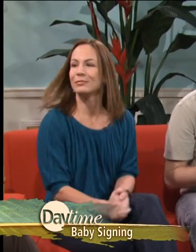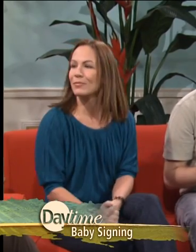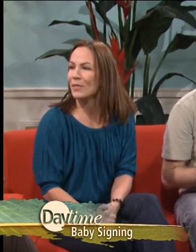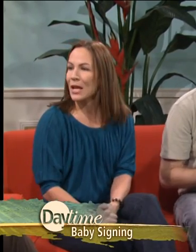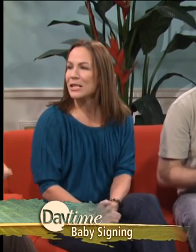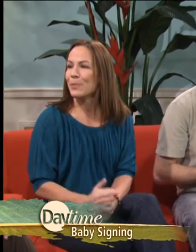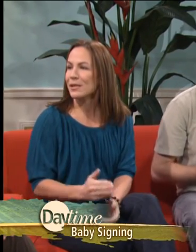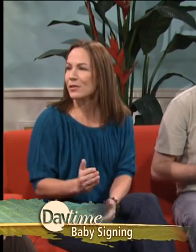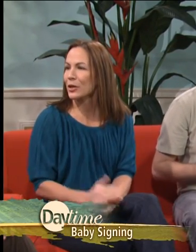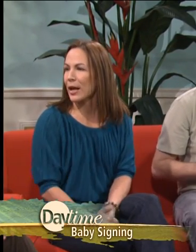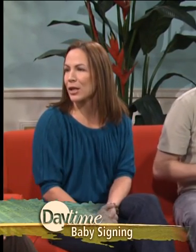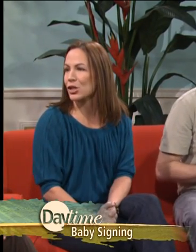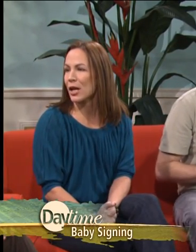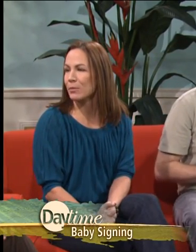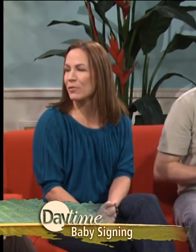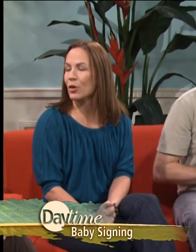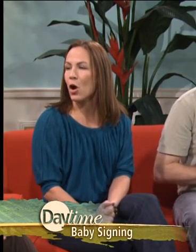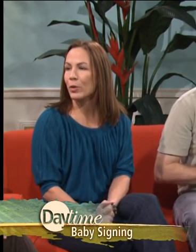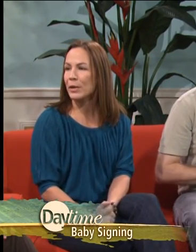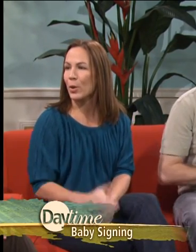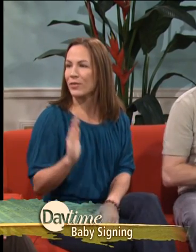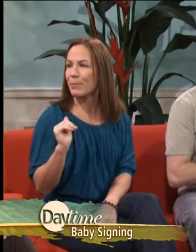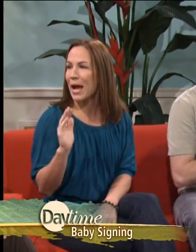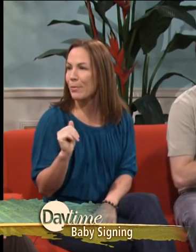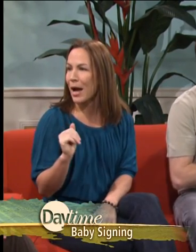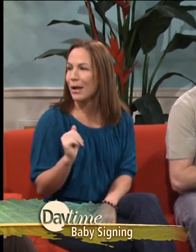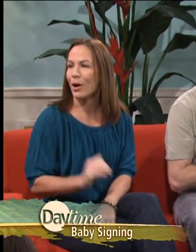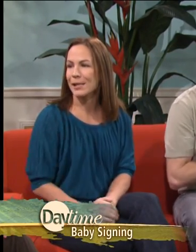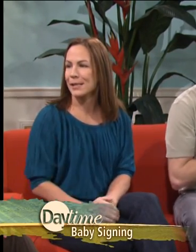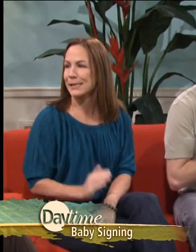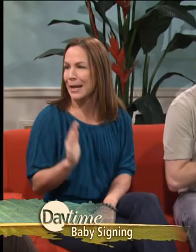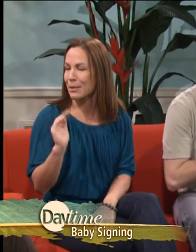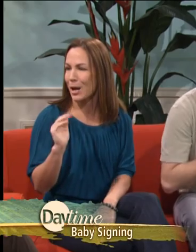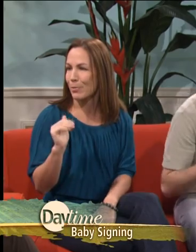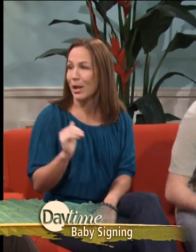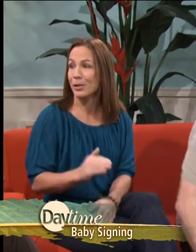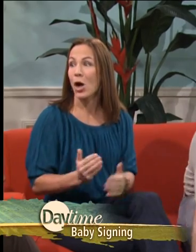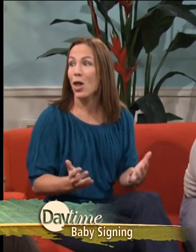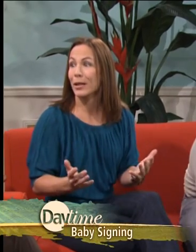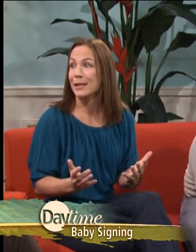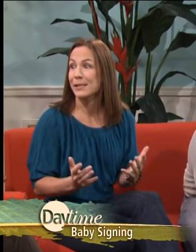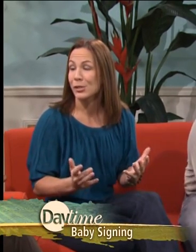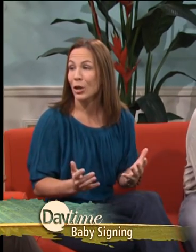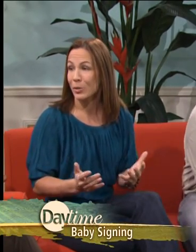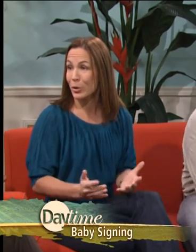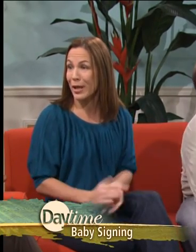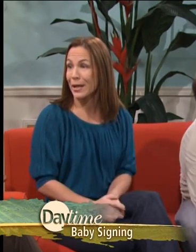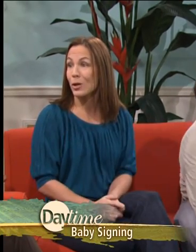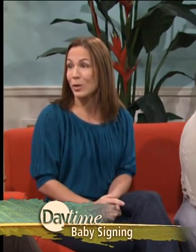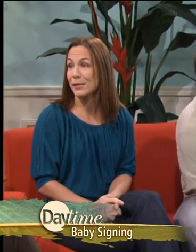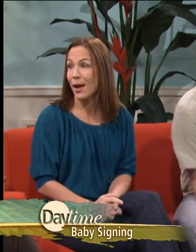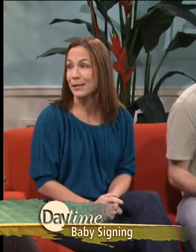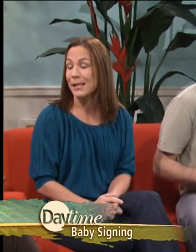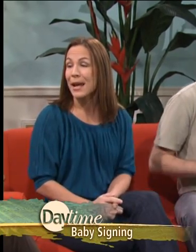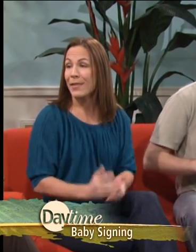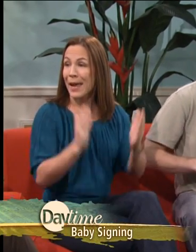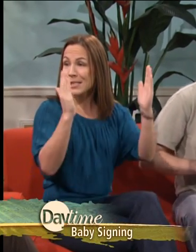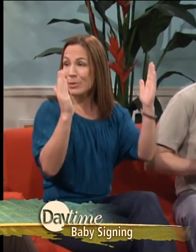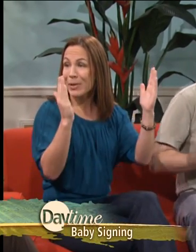this up? Depends on their age. If they're already waving bye-bye, or I say signing bye-bye because all kids start communicating with signs. They ask to be